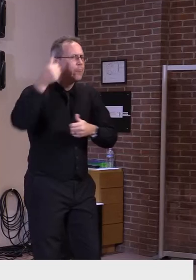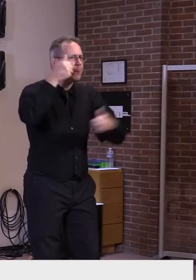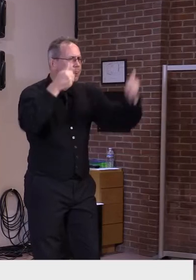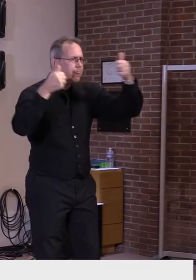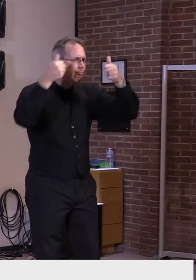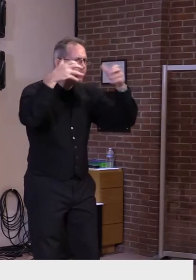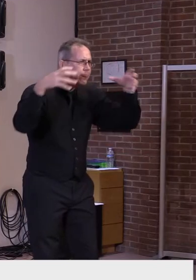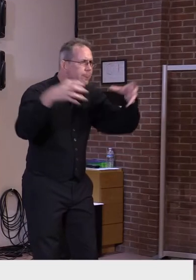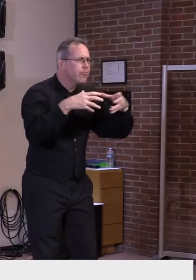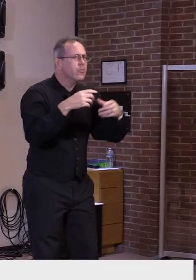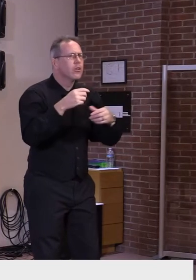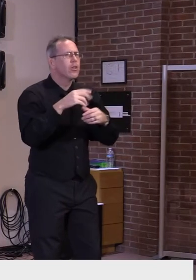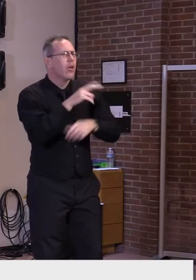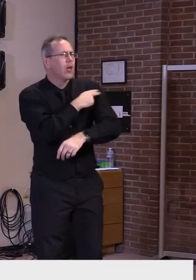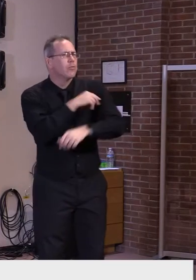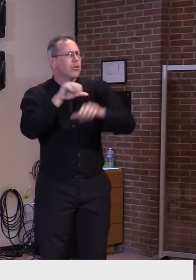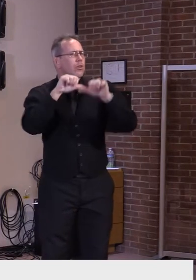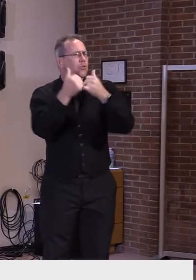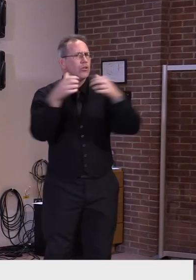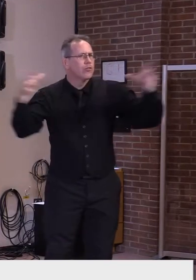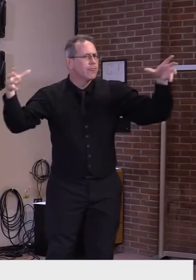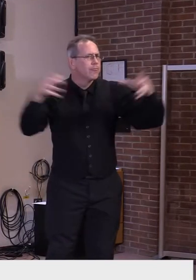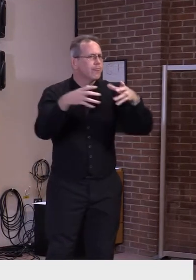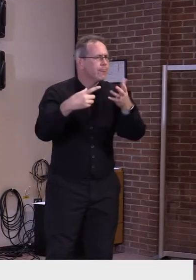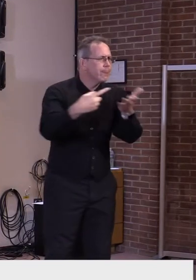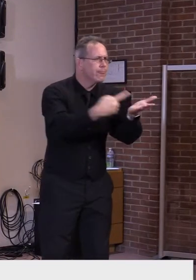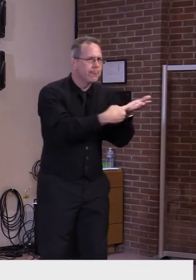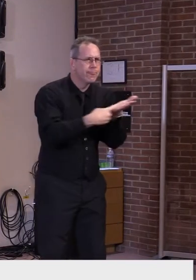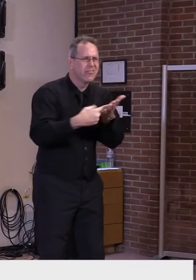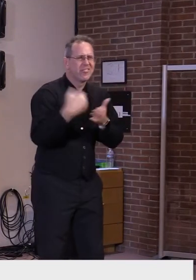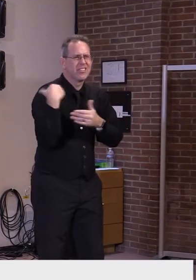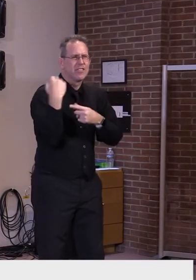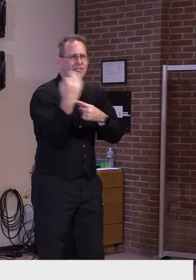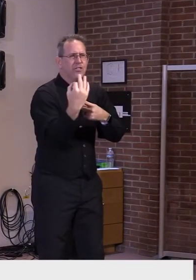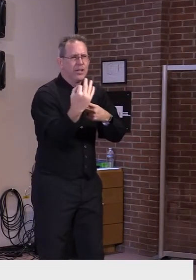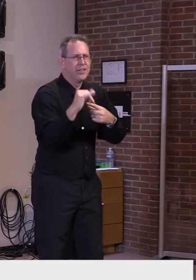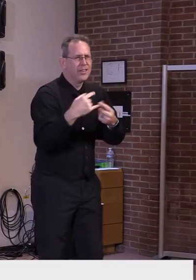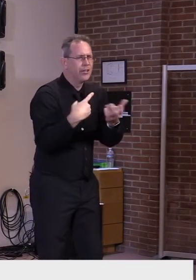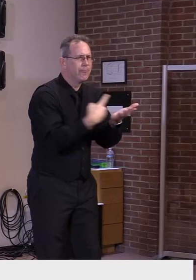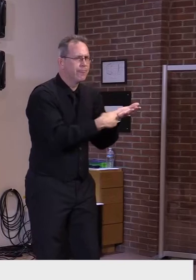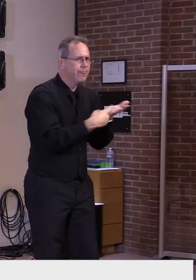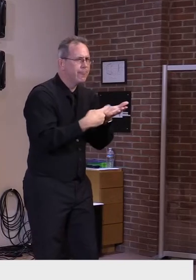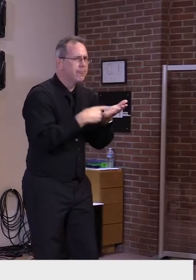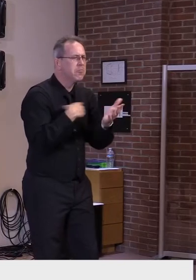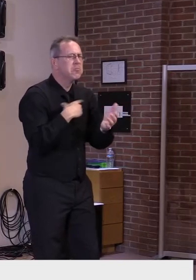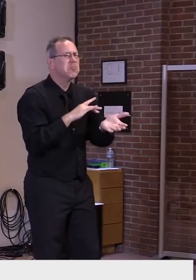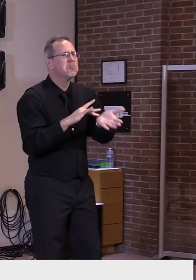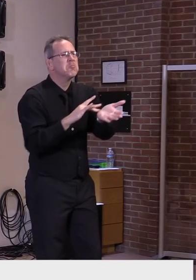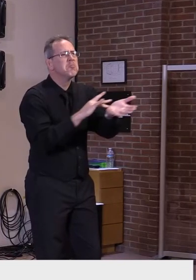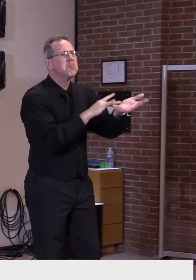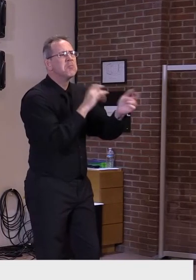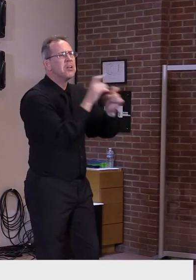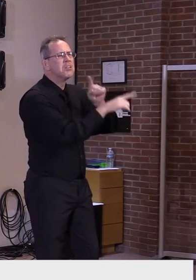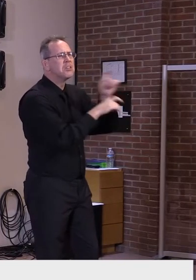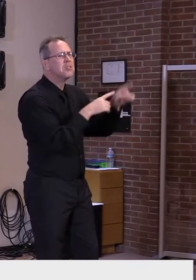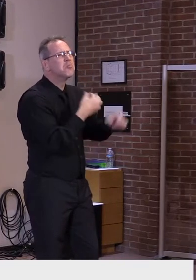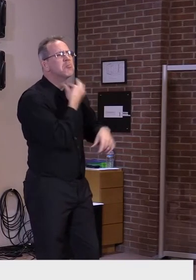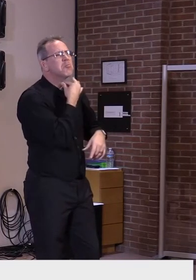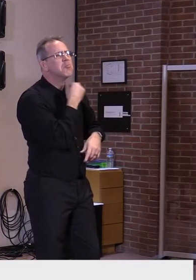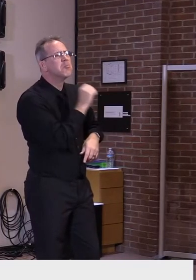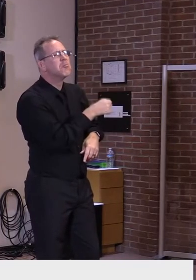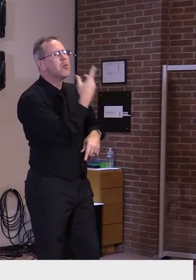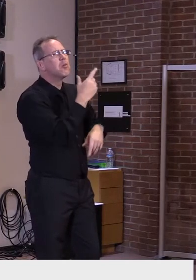said is we did a survey to find out how many hospital beds are out there that can